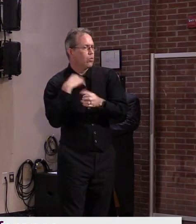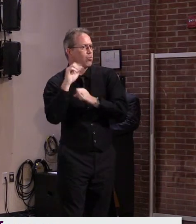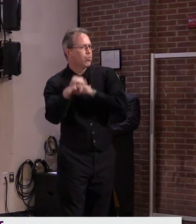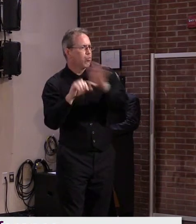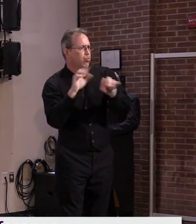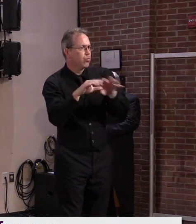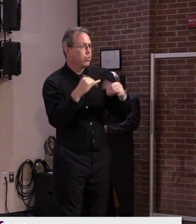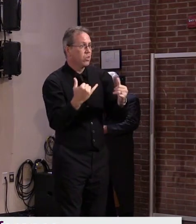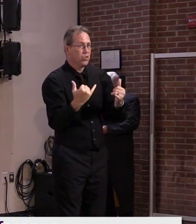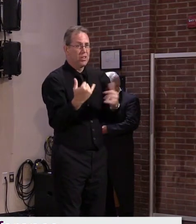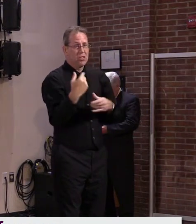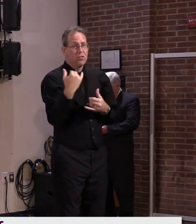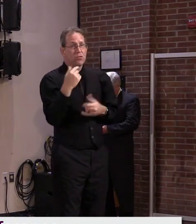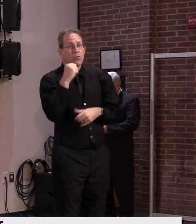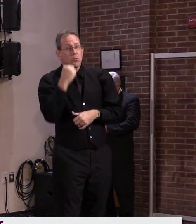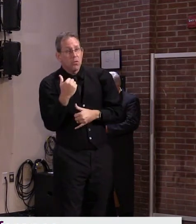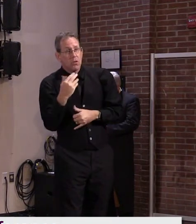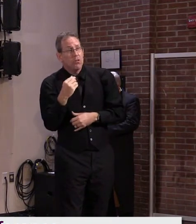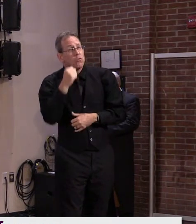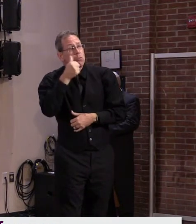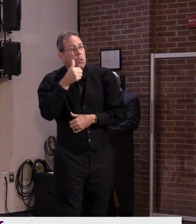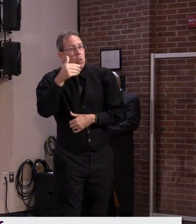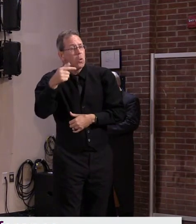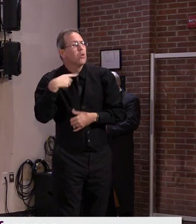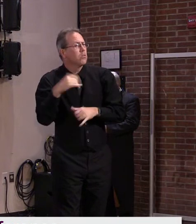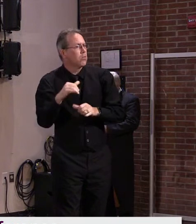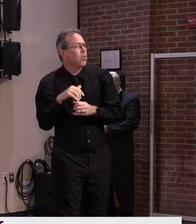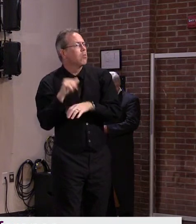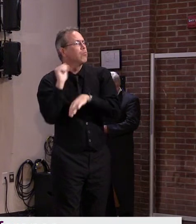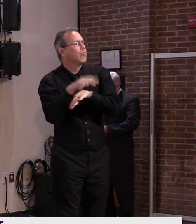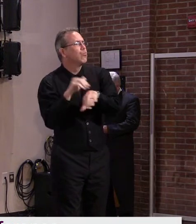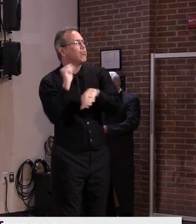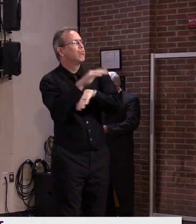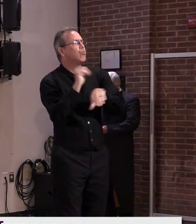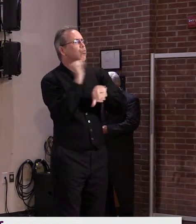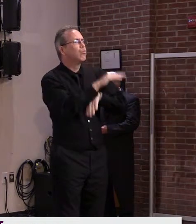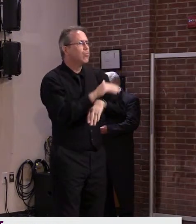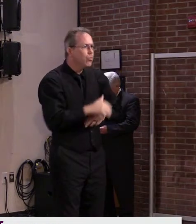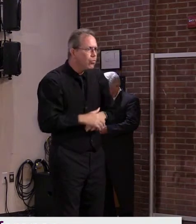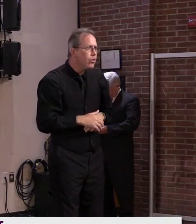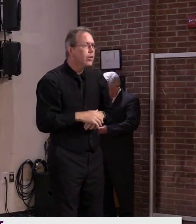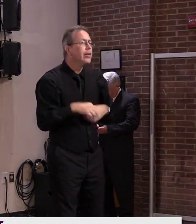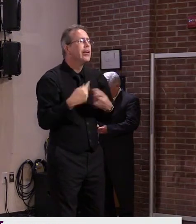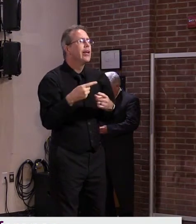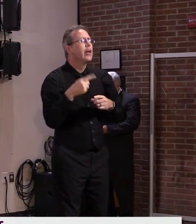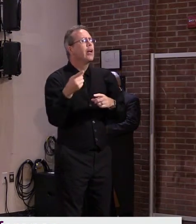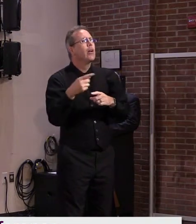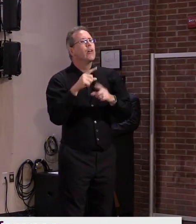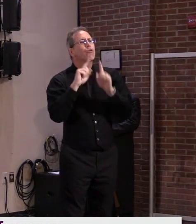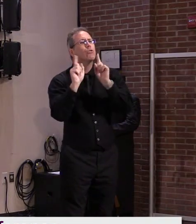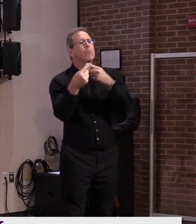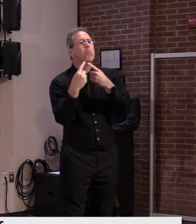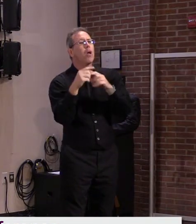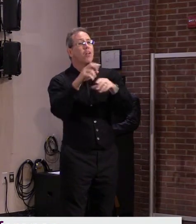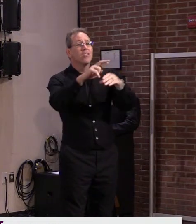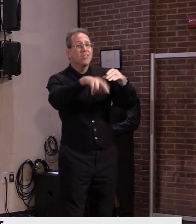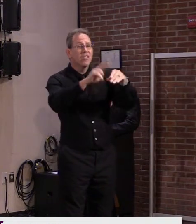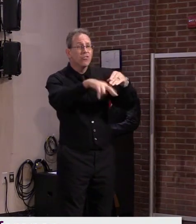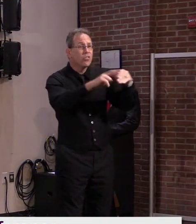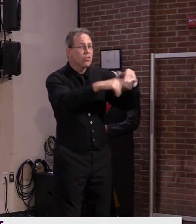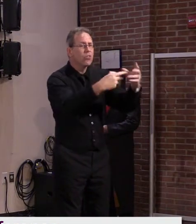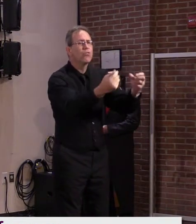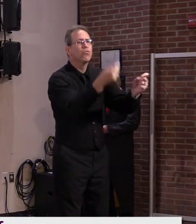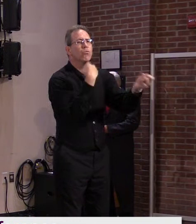speak. We are leveraging the response testing as sort of an augmentation, if you will, of the surveillance testing program, so that's